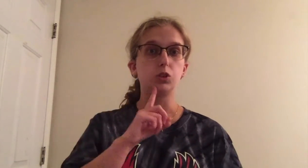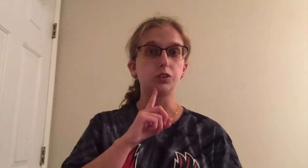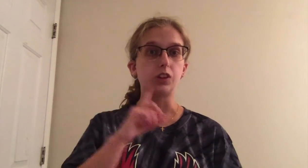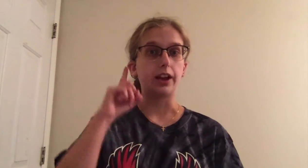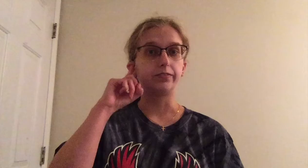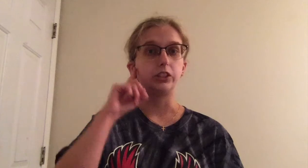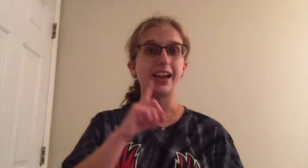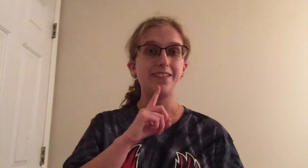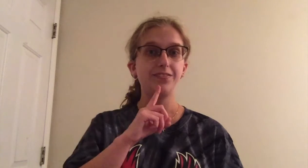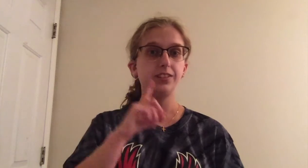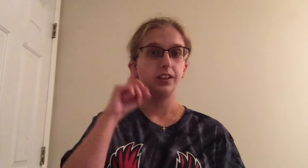sign for deaf